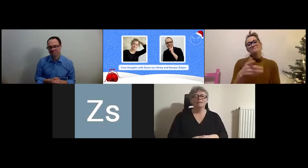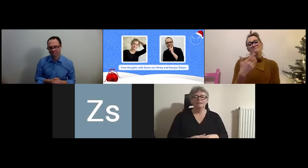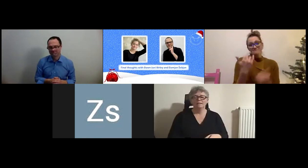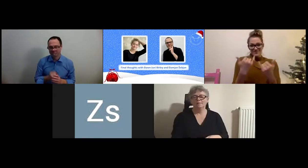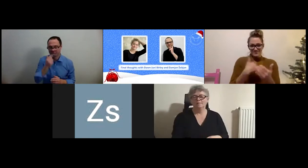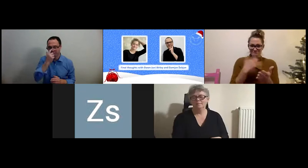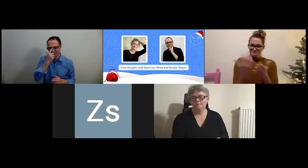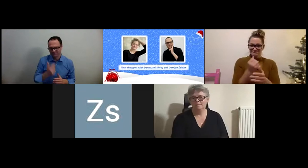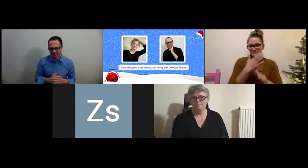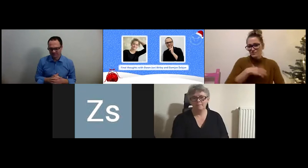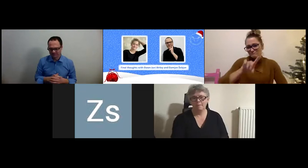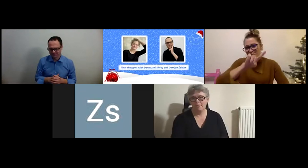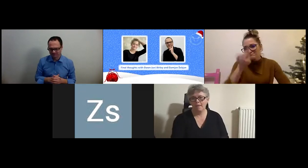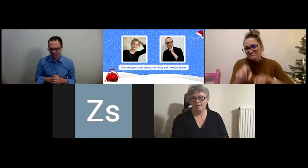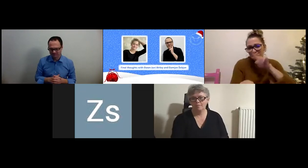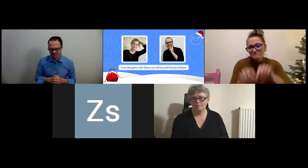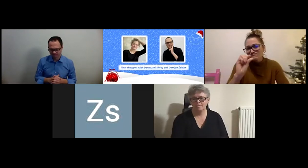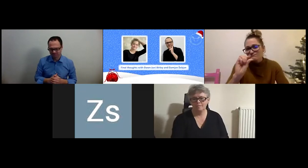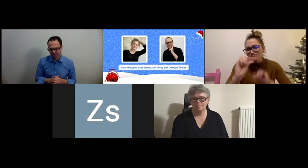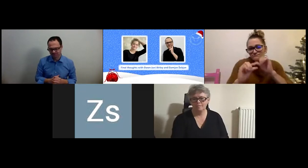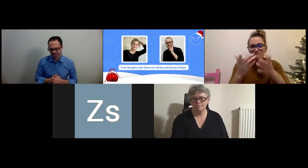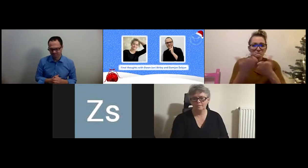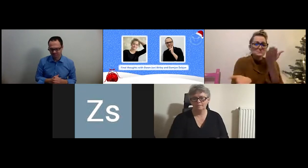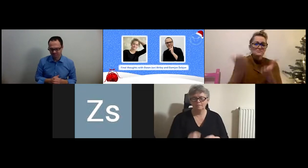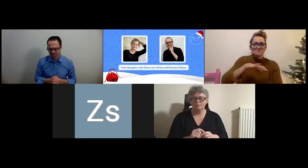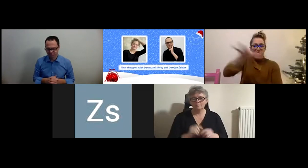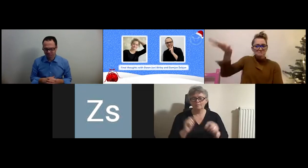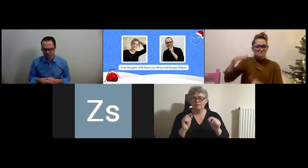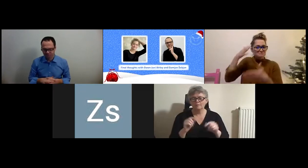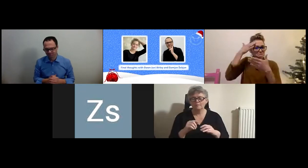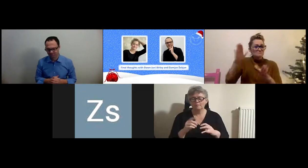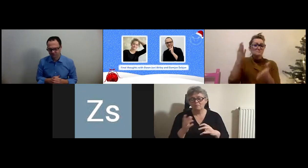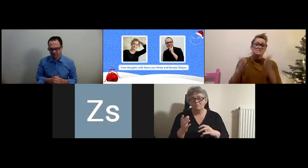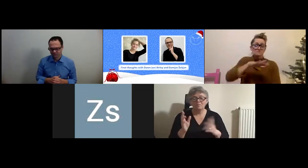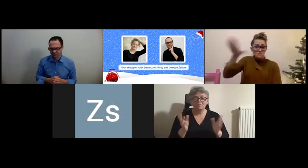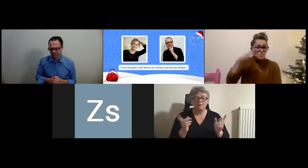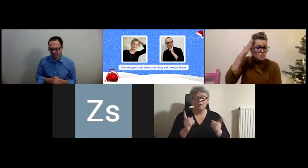So life will continue. Life goes on.